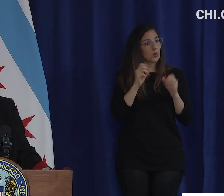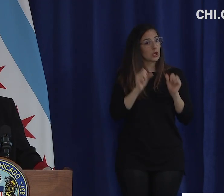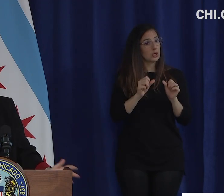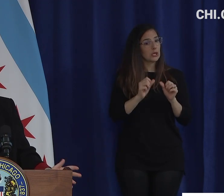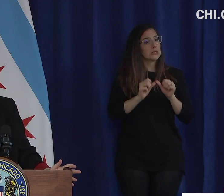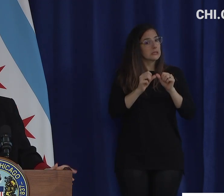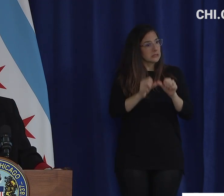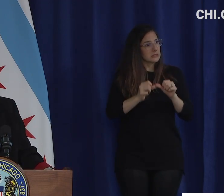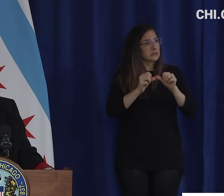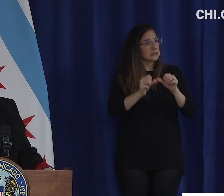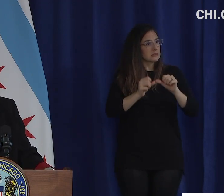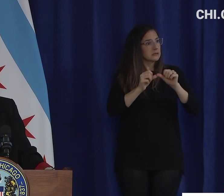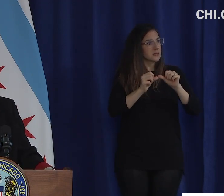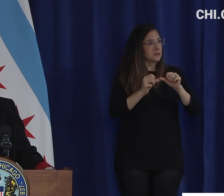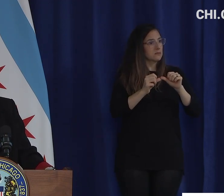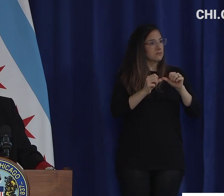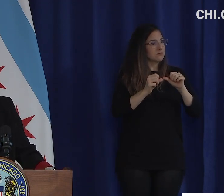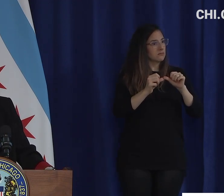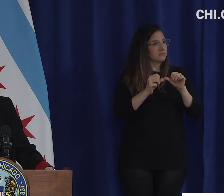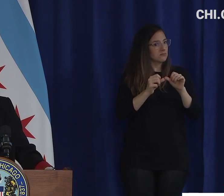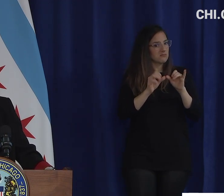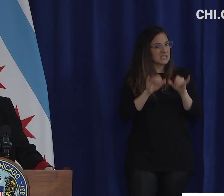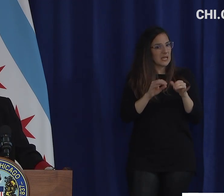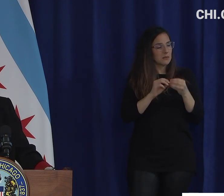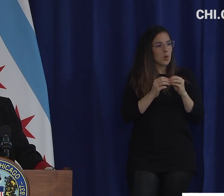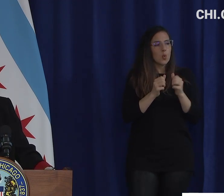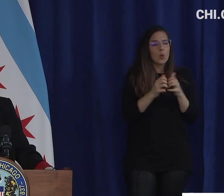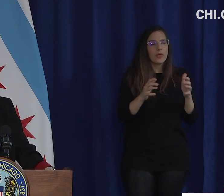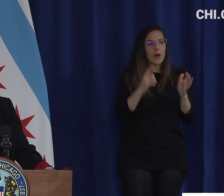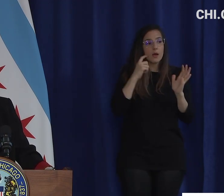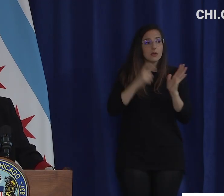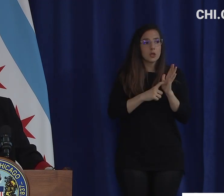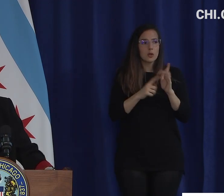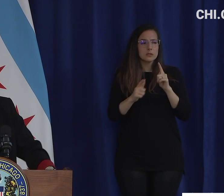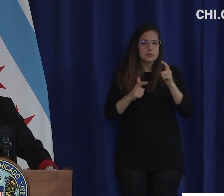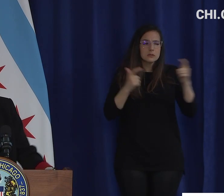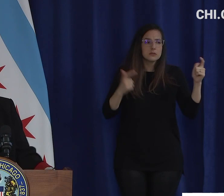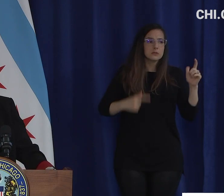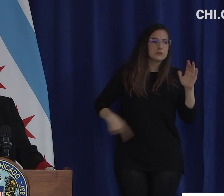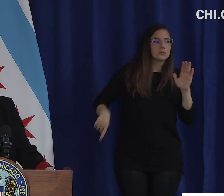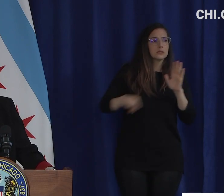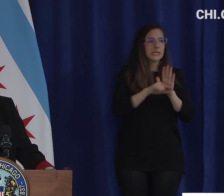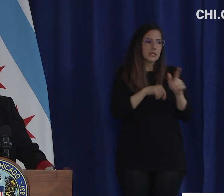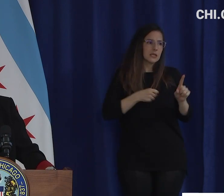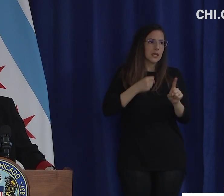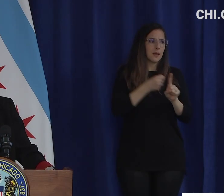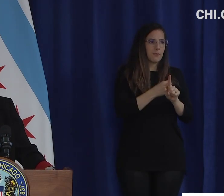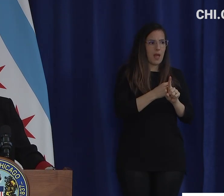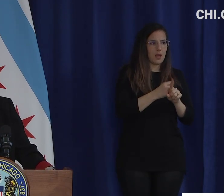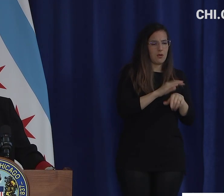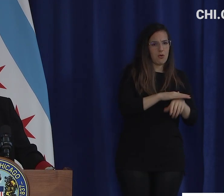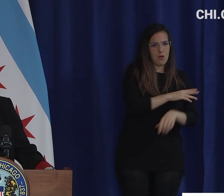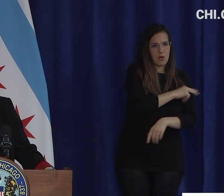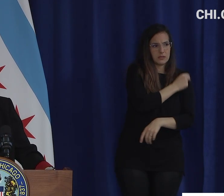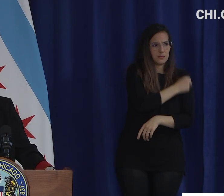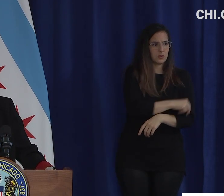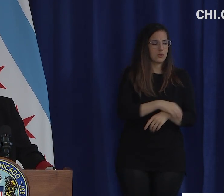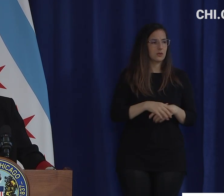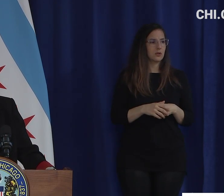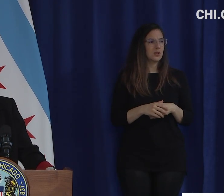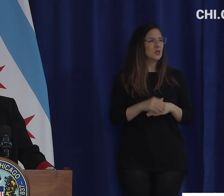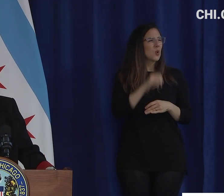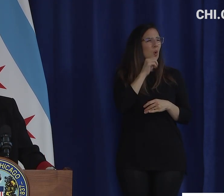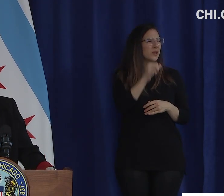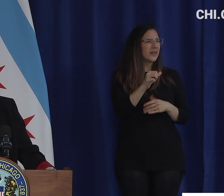way without seeing major negative impacts on hospitalization, et cetera. So it's less that it's stubborn for me in the 18